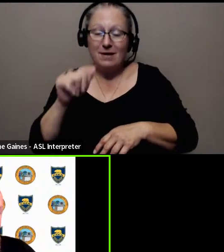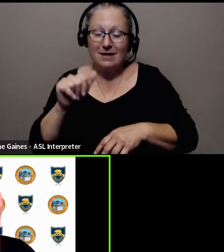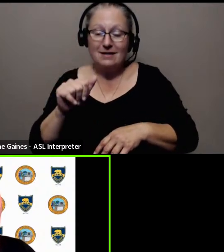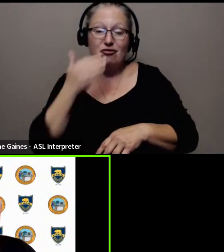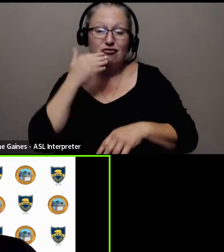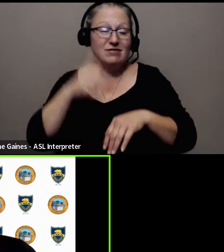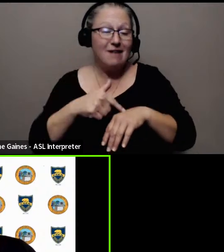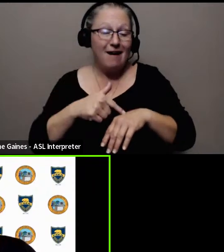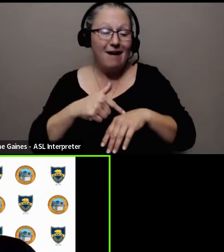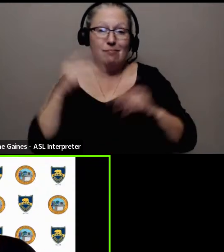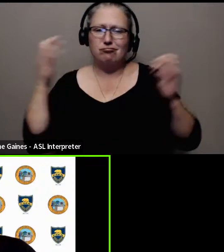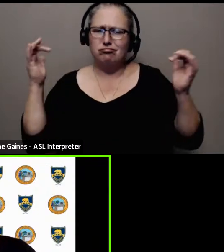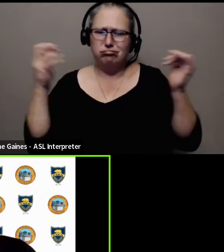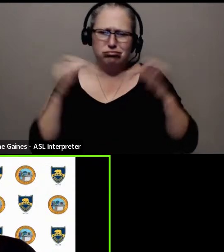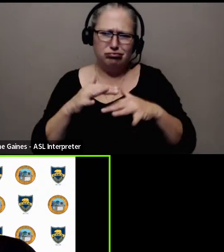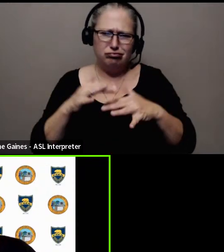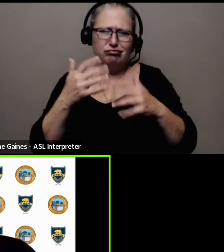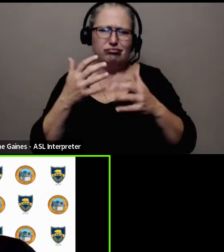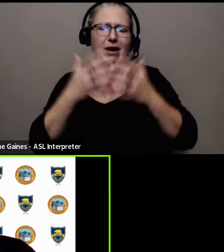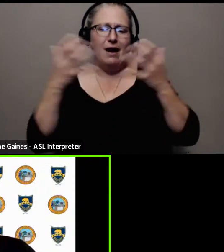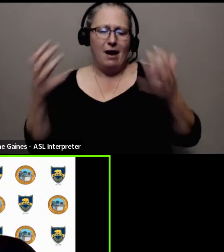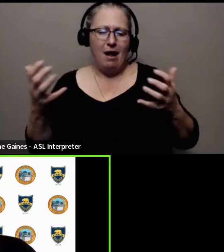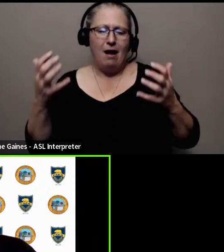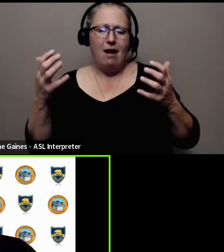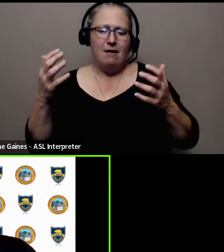a huge amount